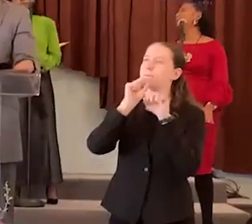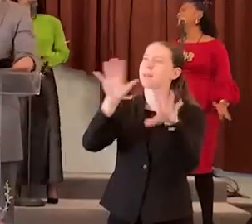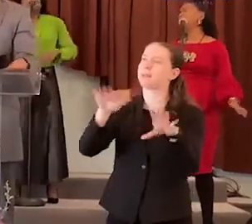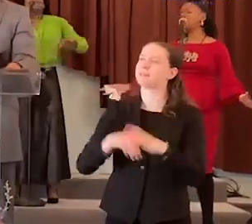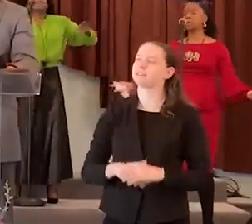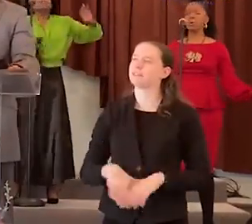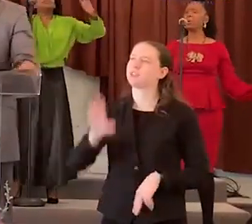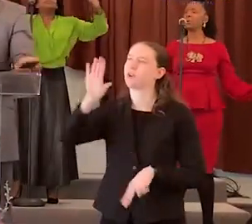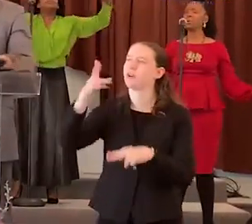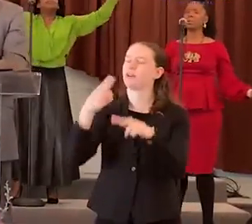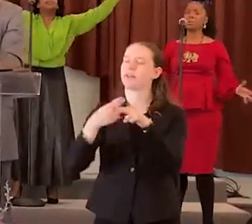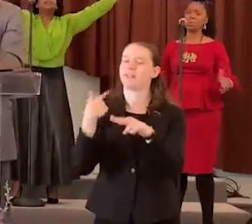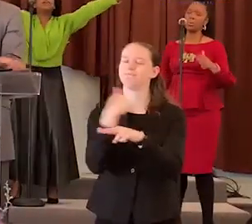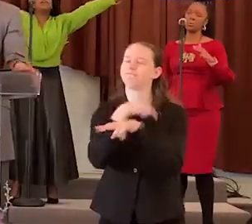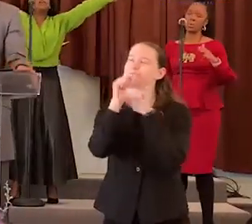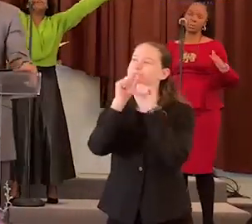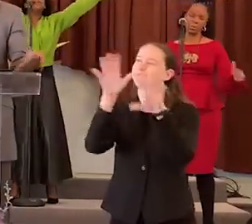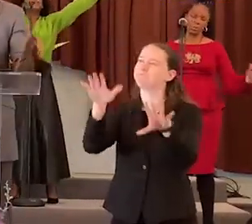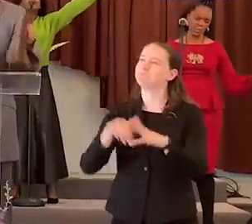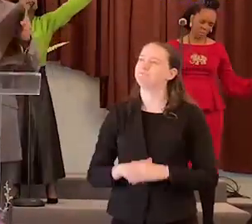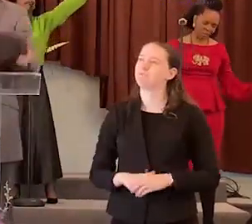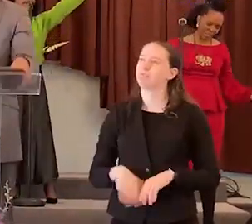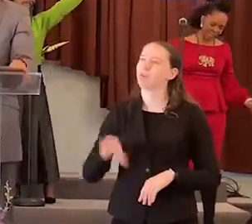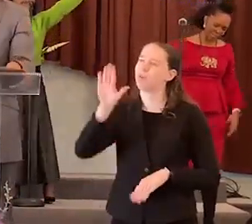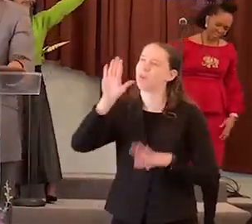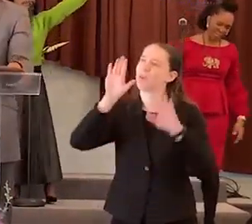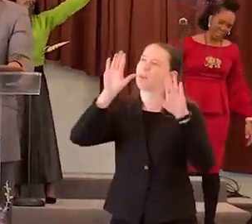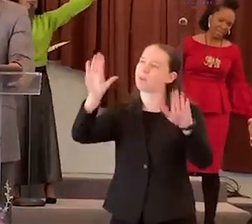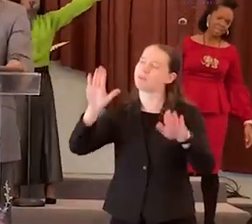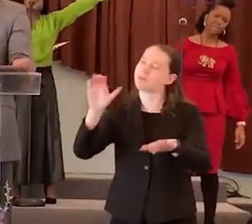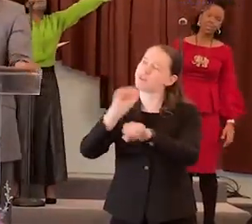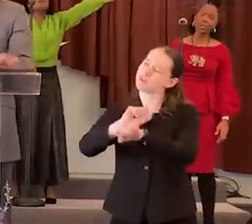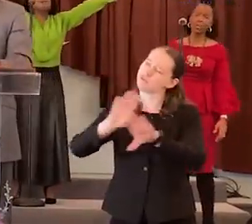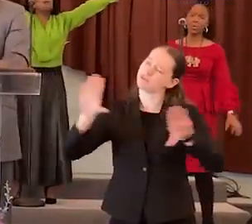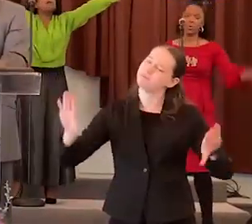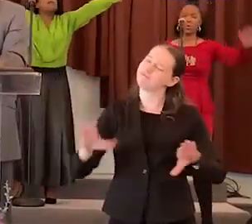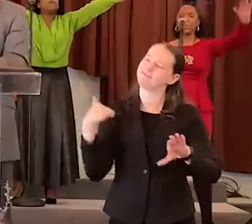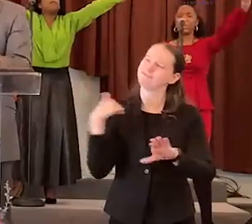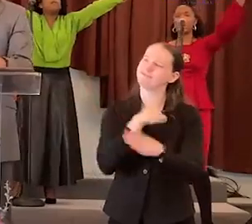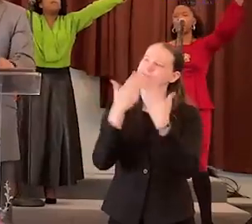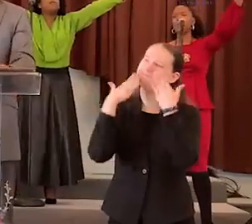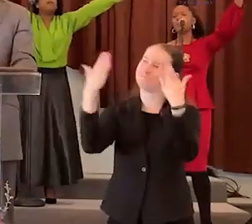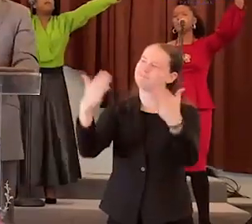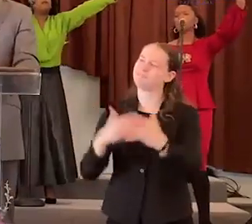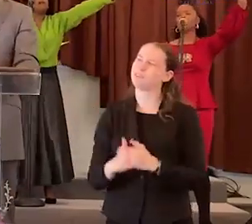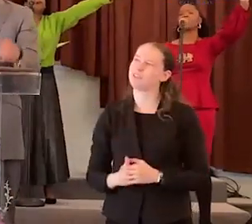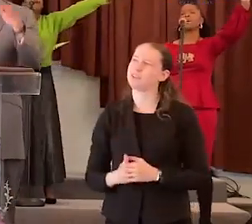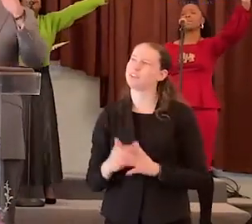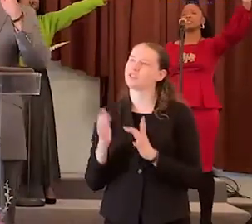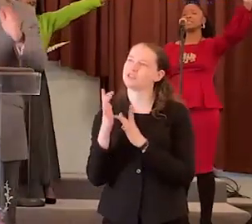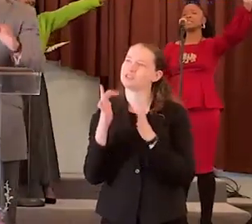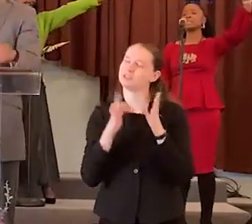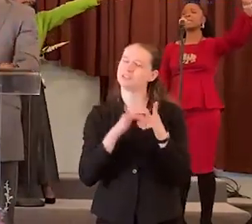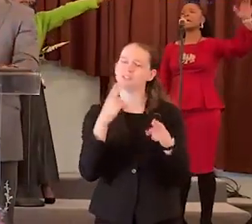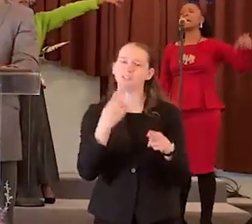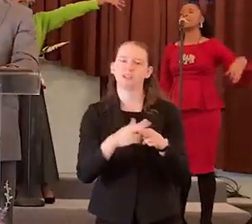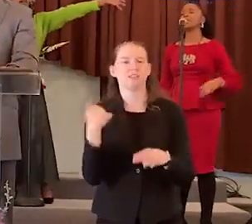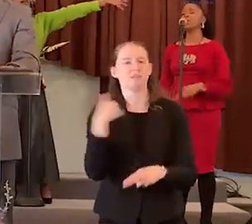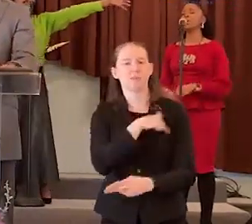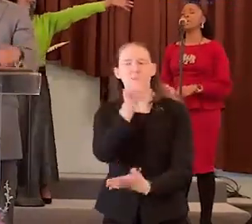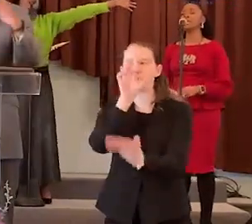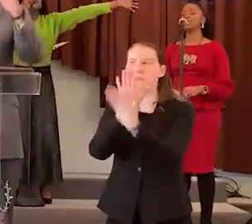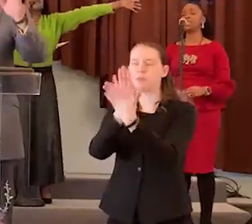We bless Your name. We thank You for miracle signs and wonders. In Jesus' name. And we praise You.